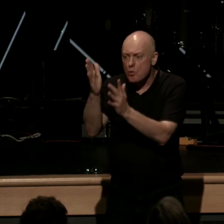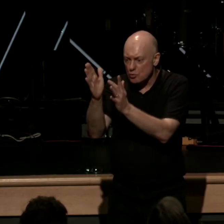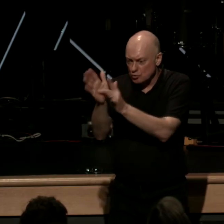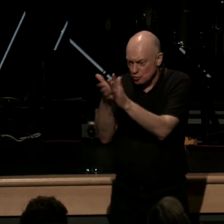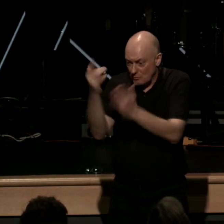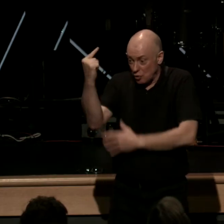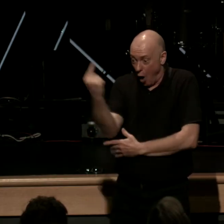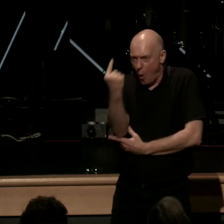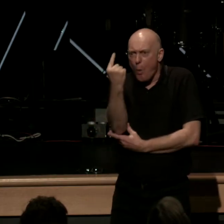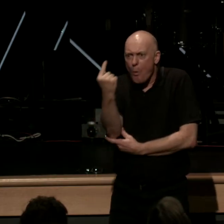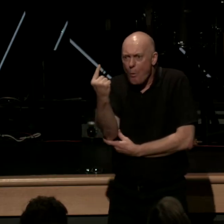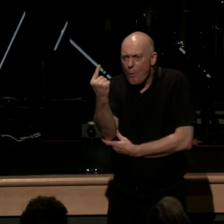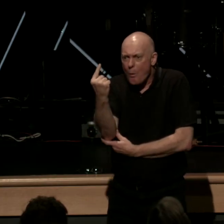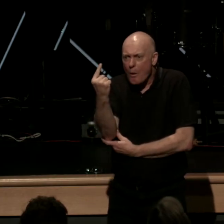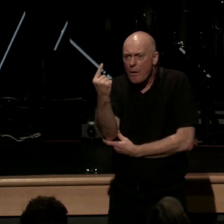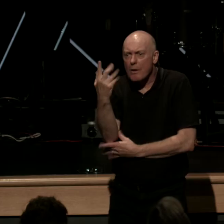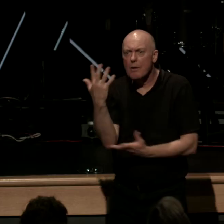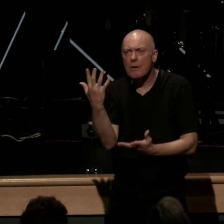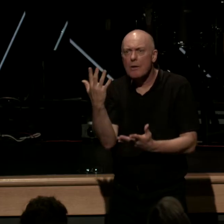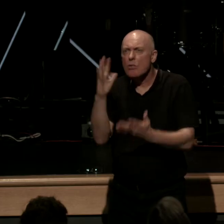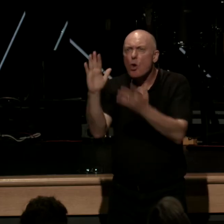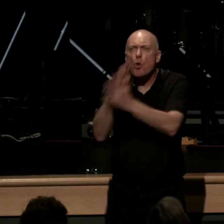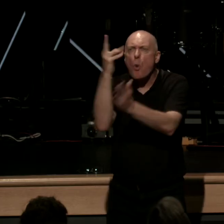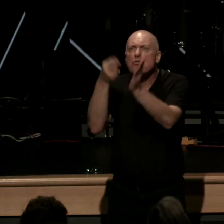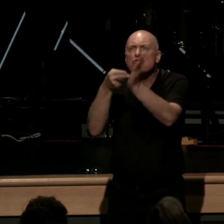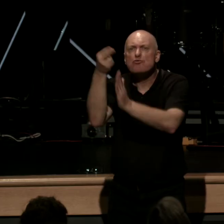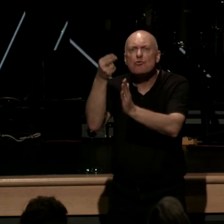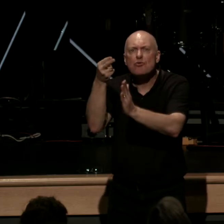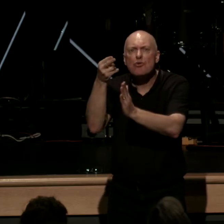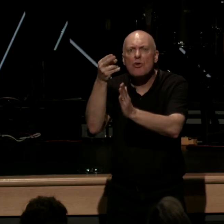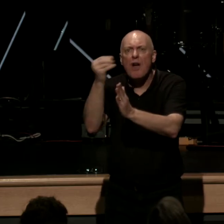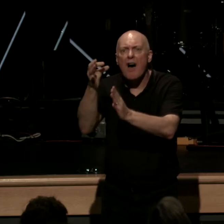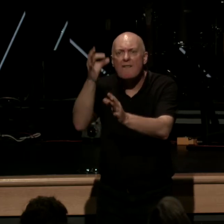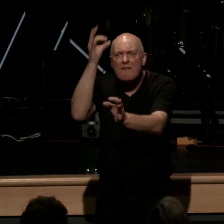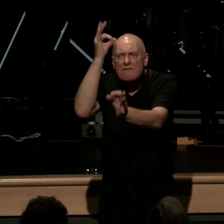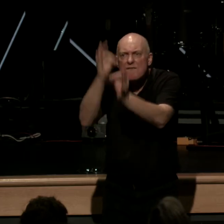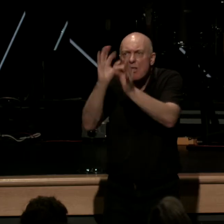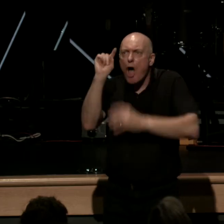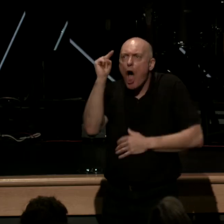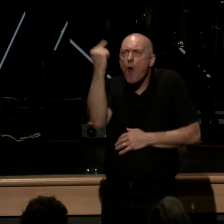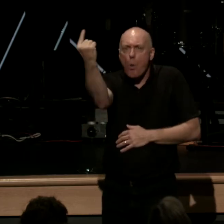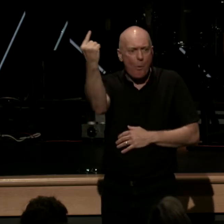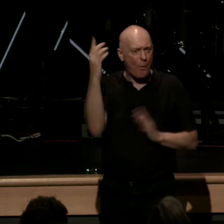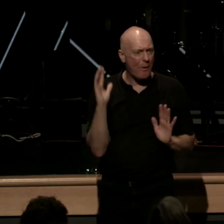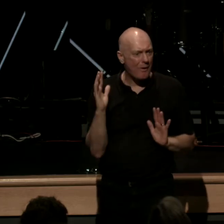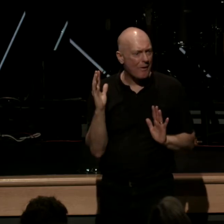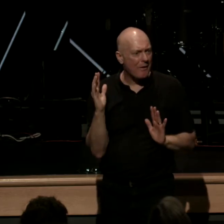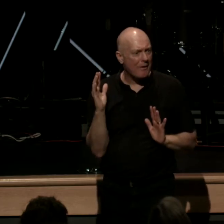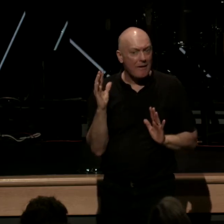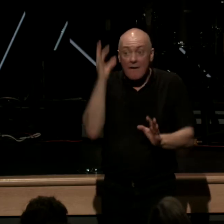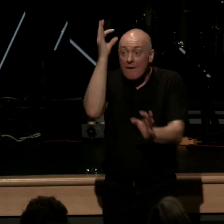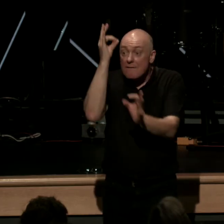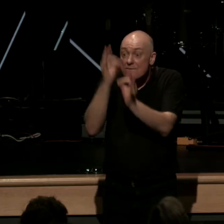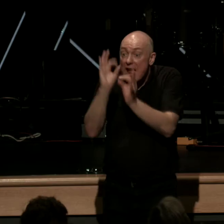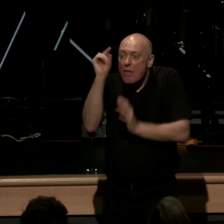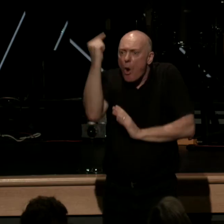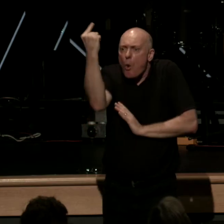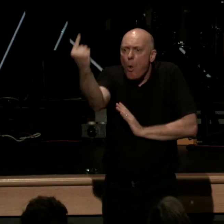the glorious truth of solo fide and solo fide says ultimately